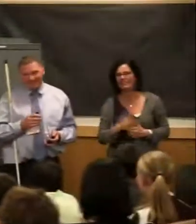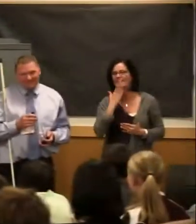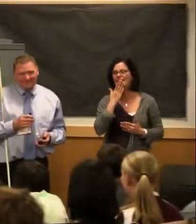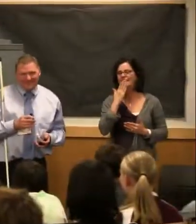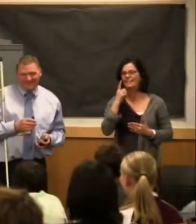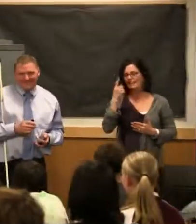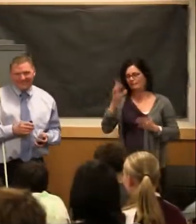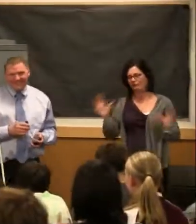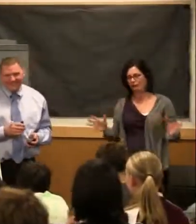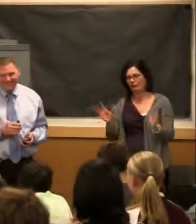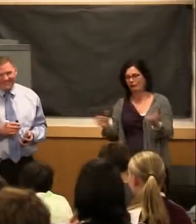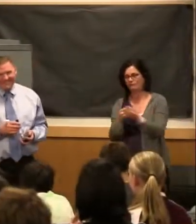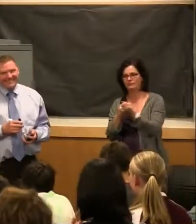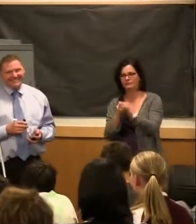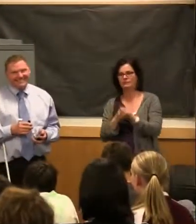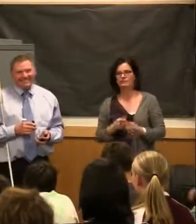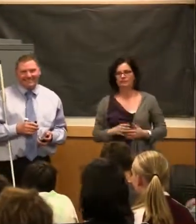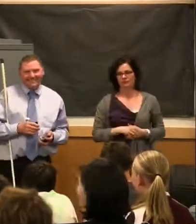for the encouragement.